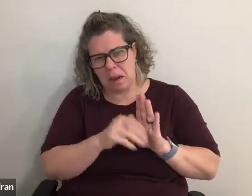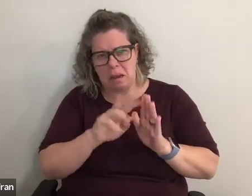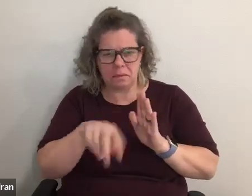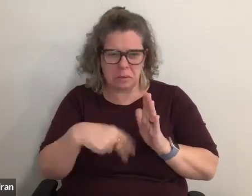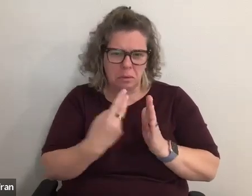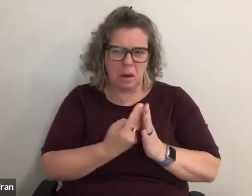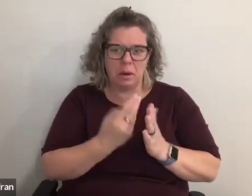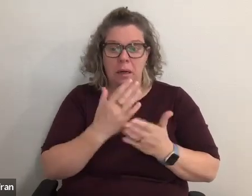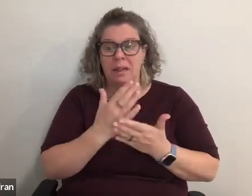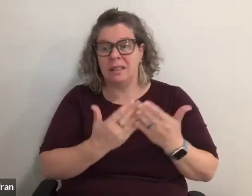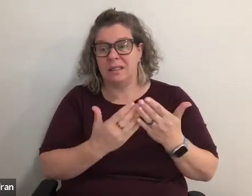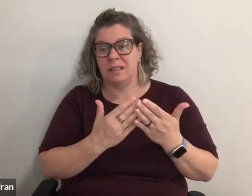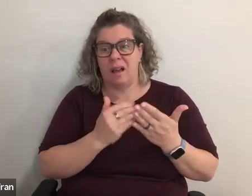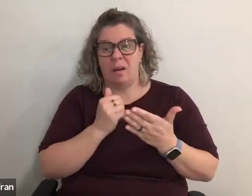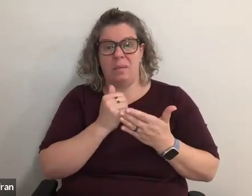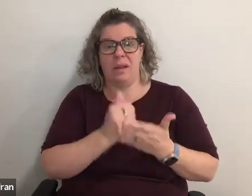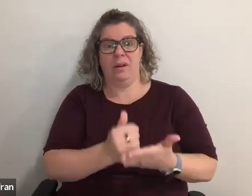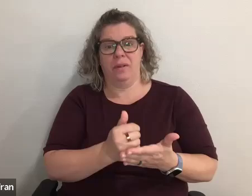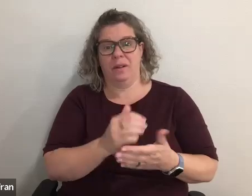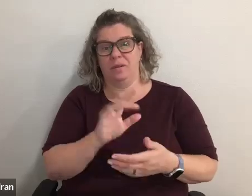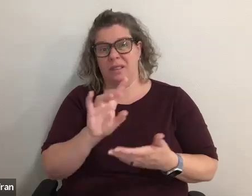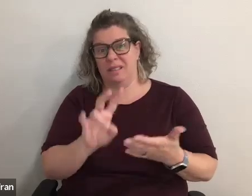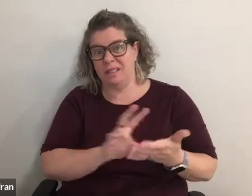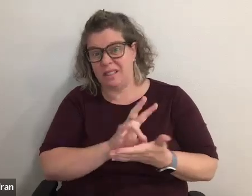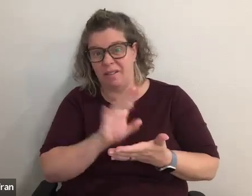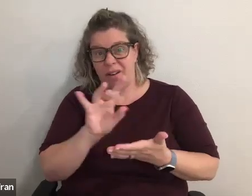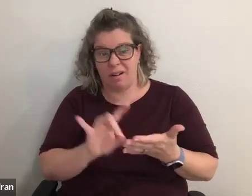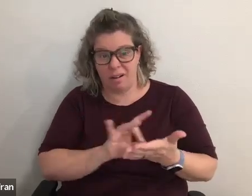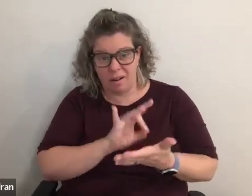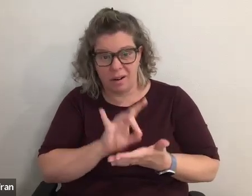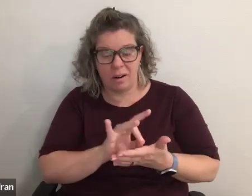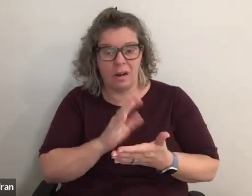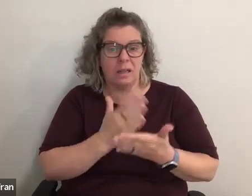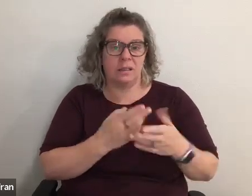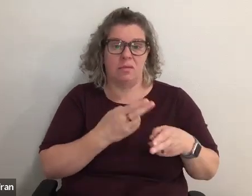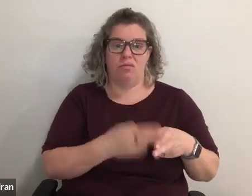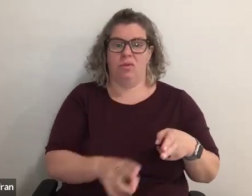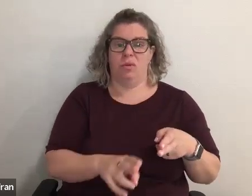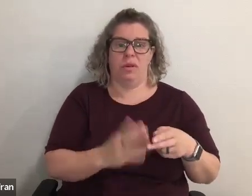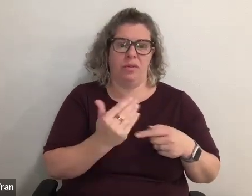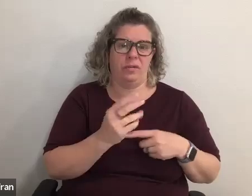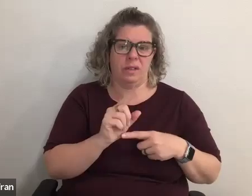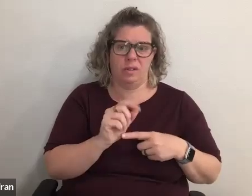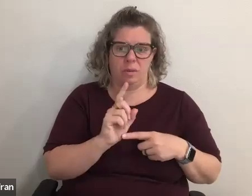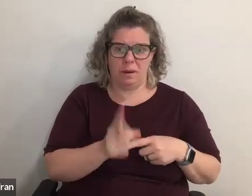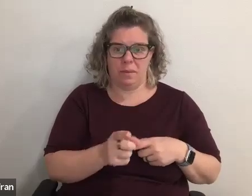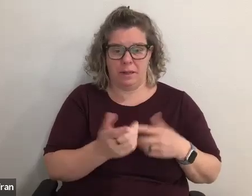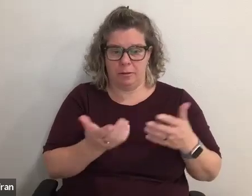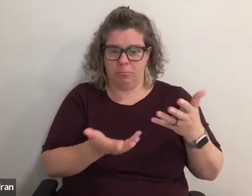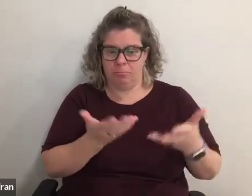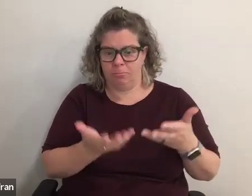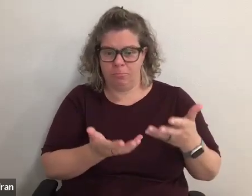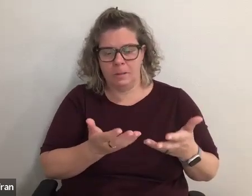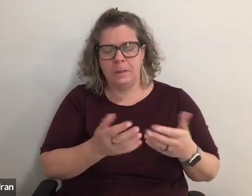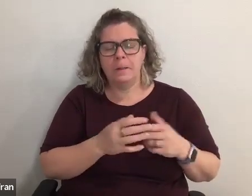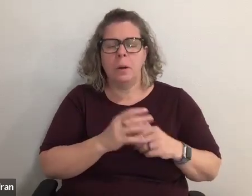seen interventions that can last, I've seen them last 7 or 8 hours, and I've seen them last as quick as just 15, 20 minutes. But I would say